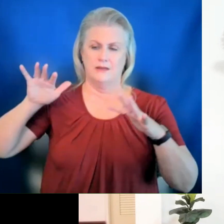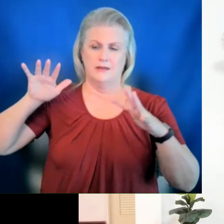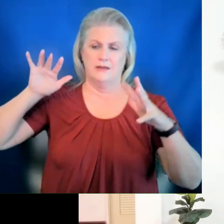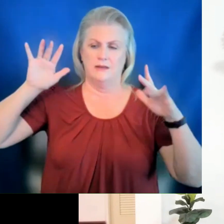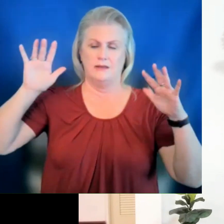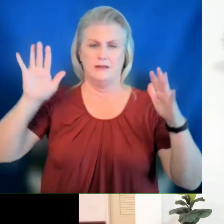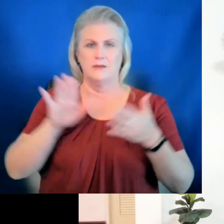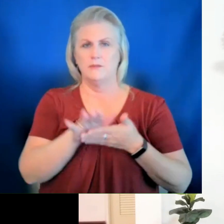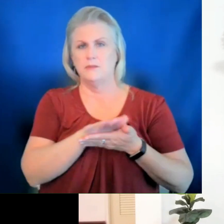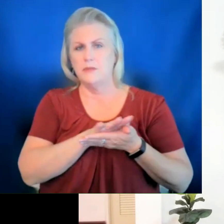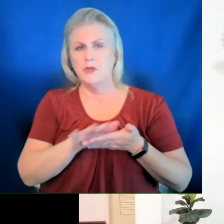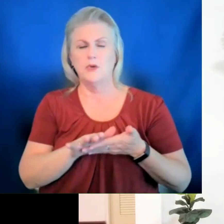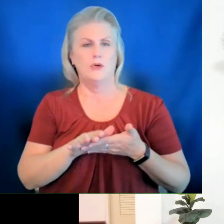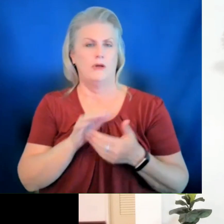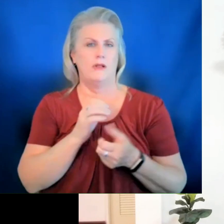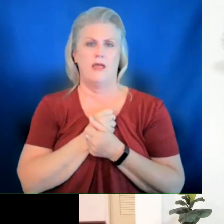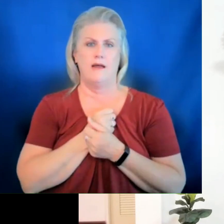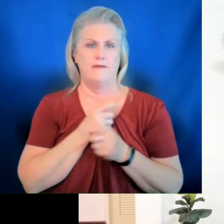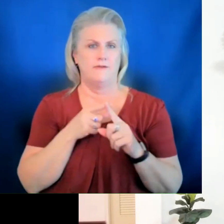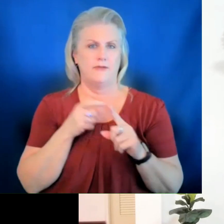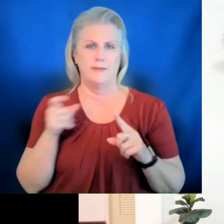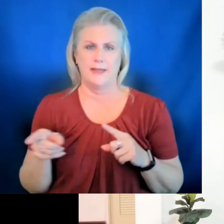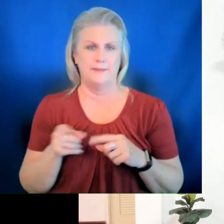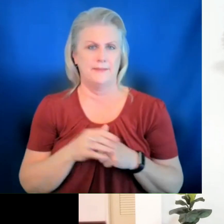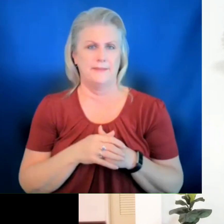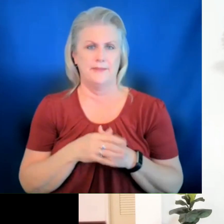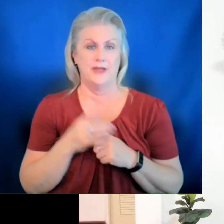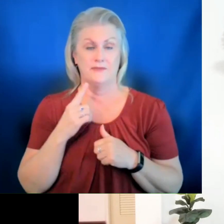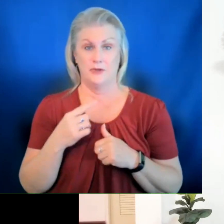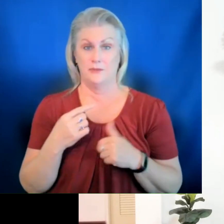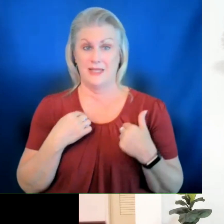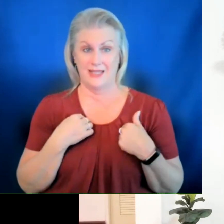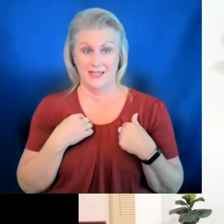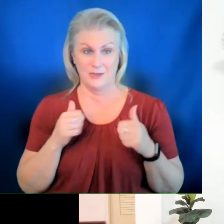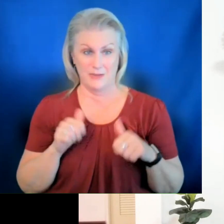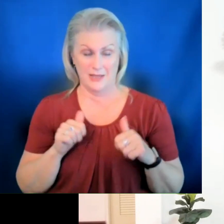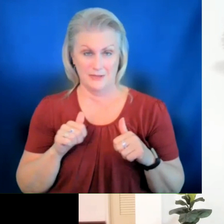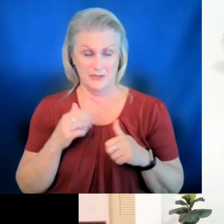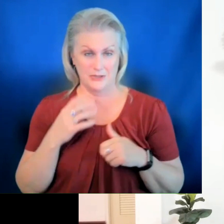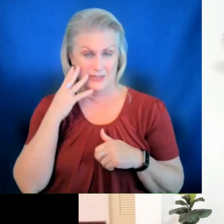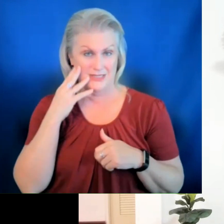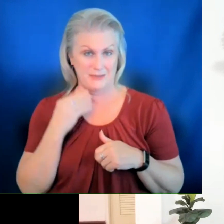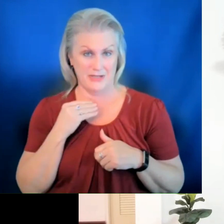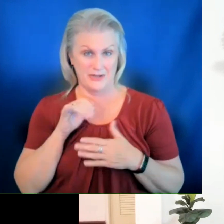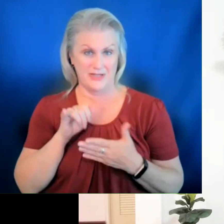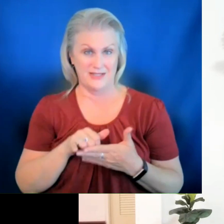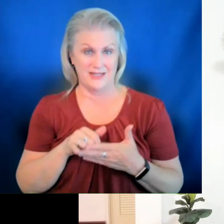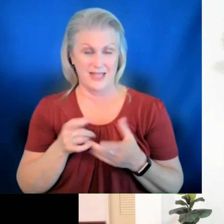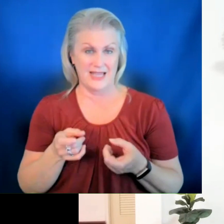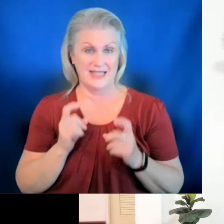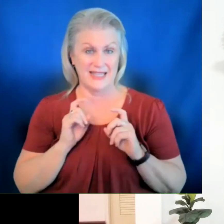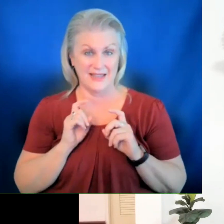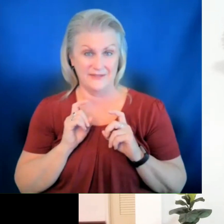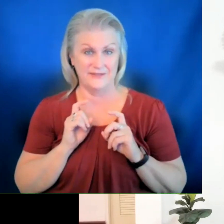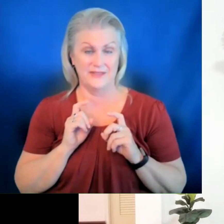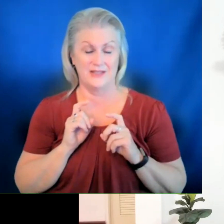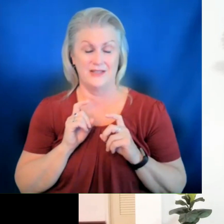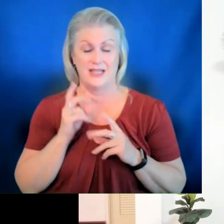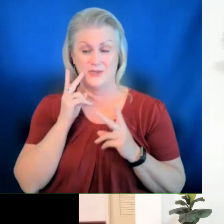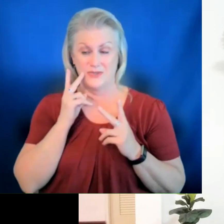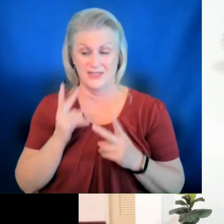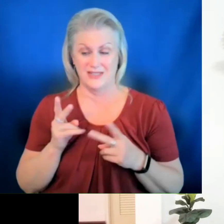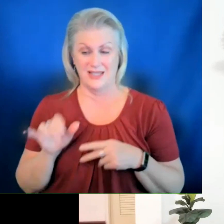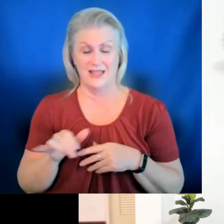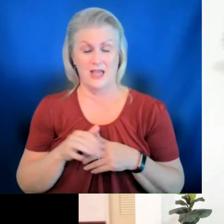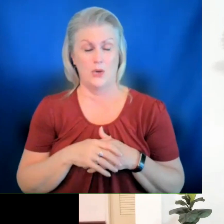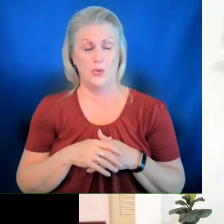emanating, it was pure love. And for me to be able to experience that gift and to see